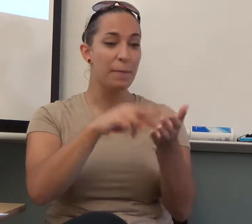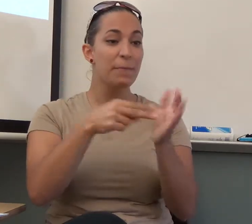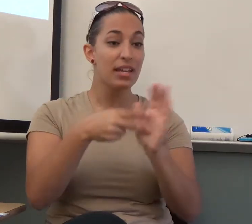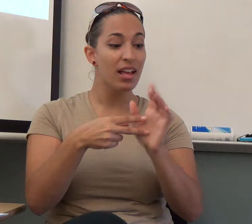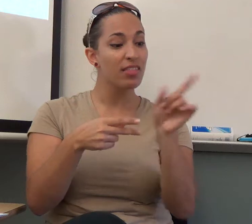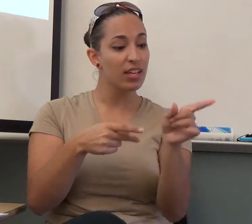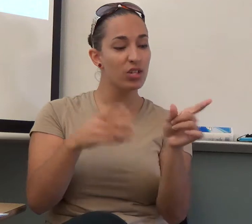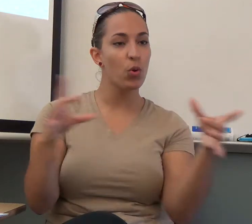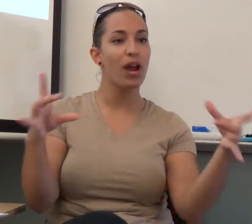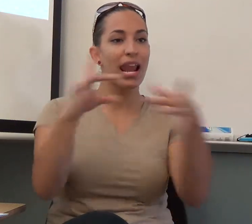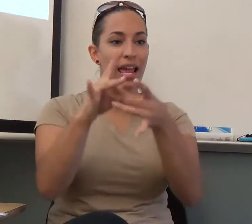How about although?